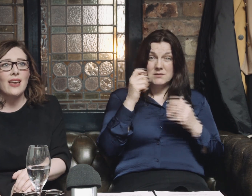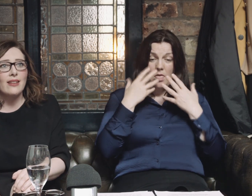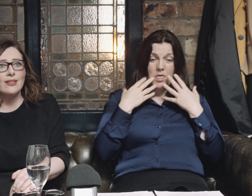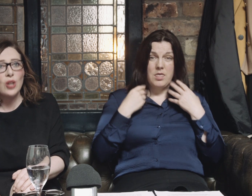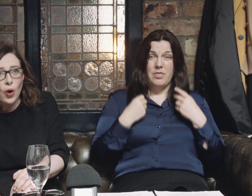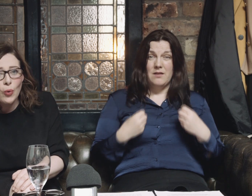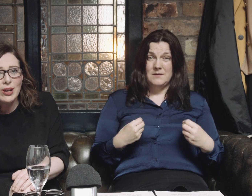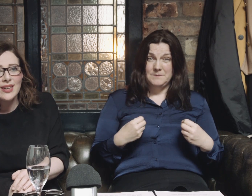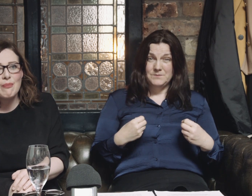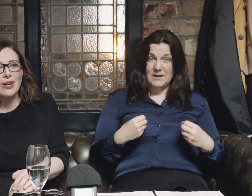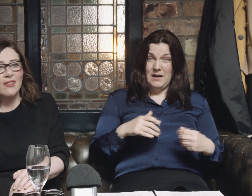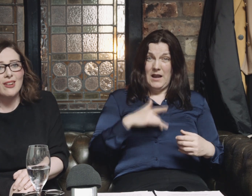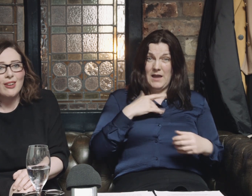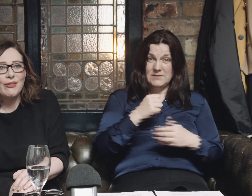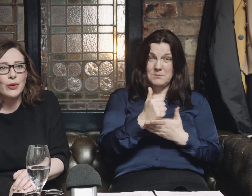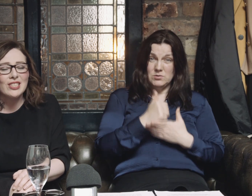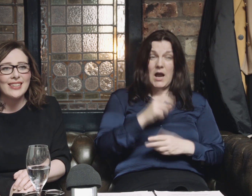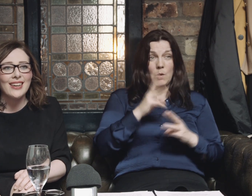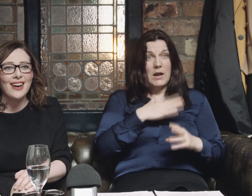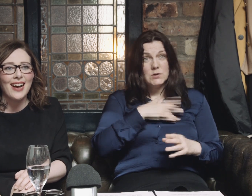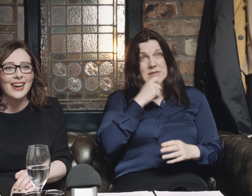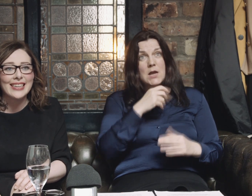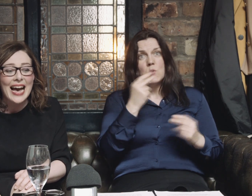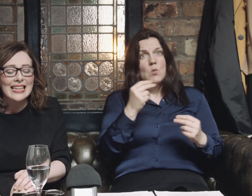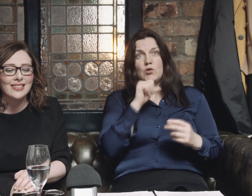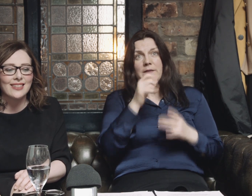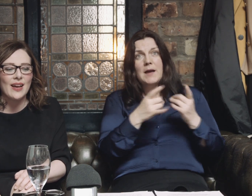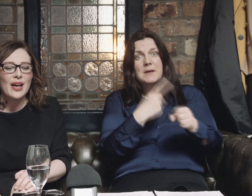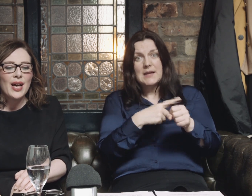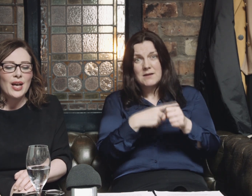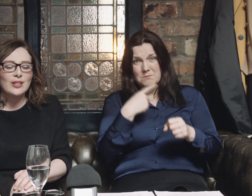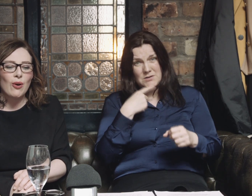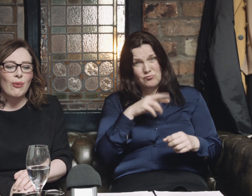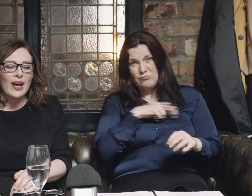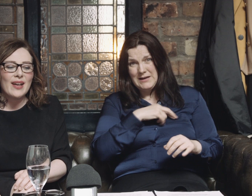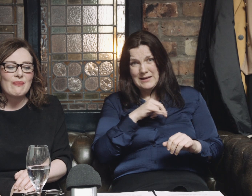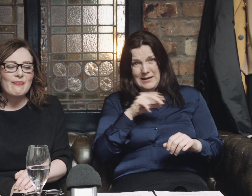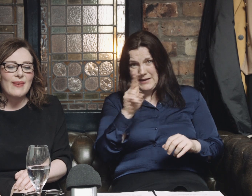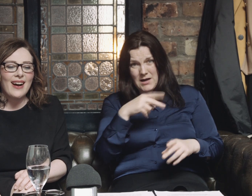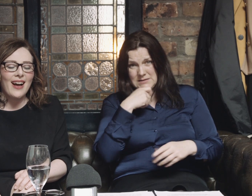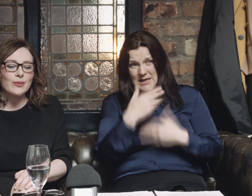to say no, but unfortunately I can't.